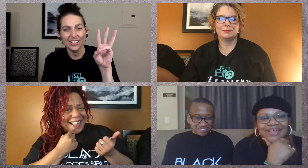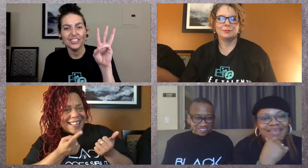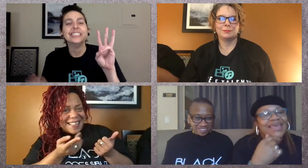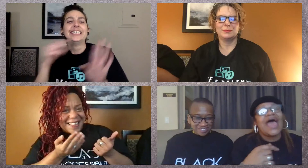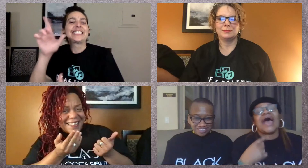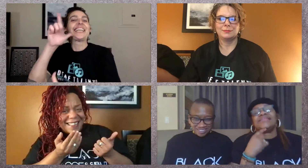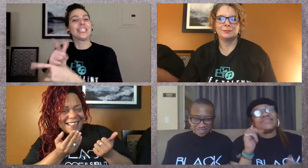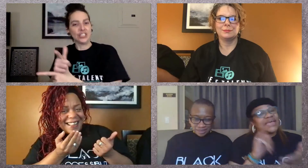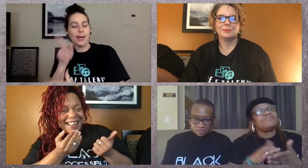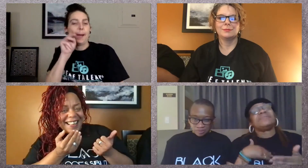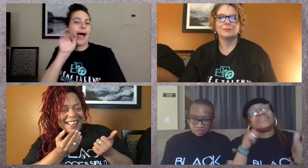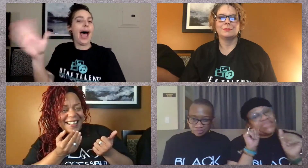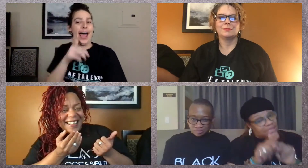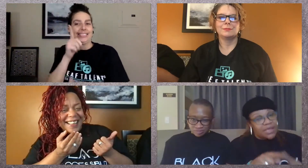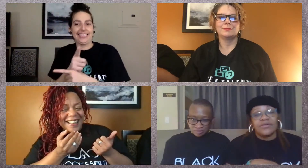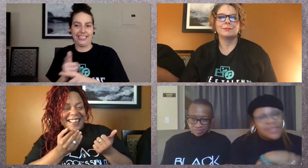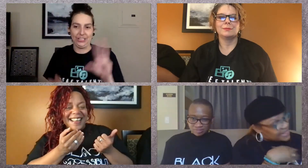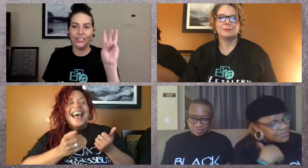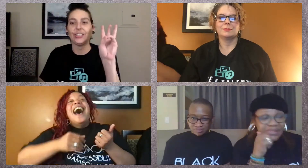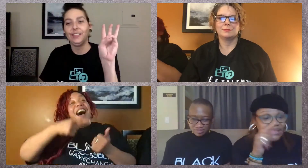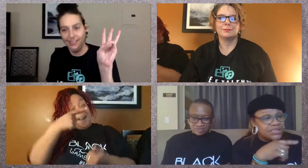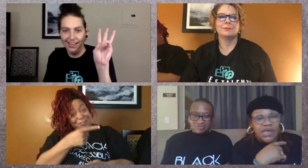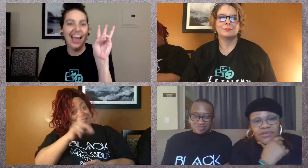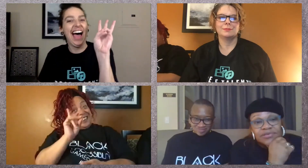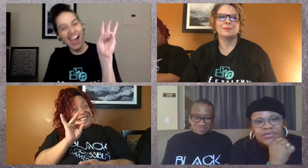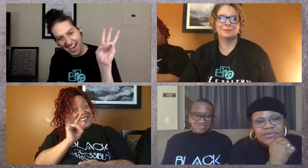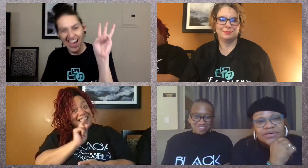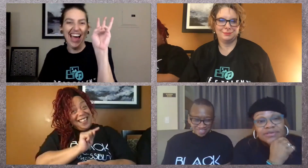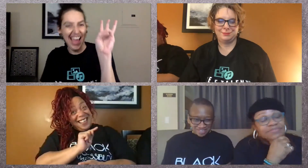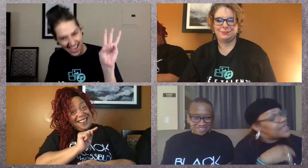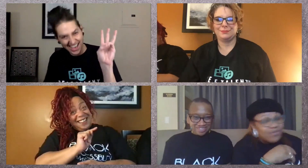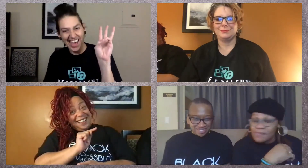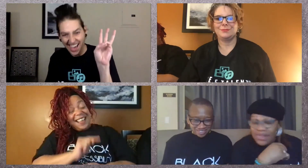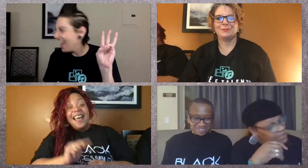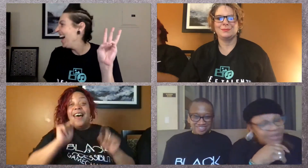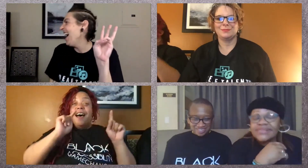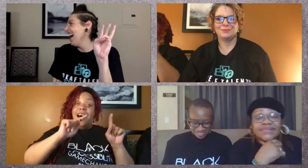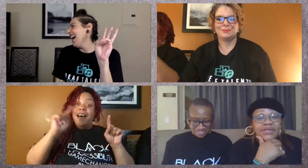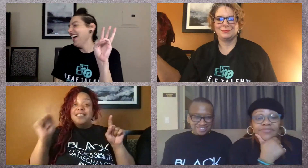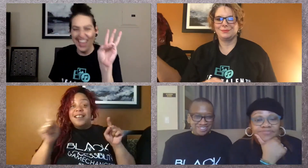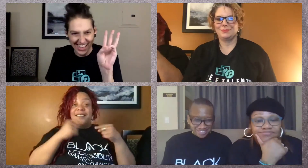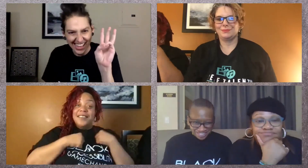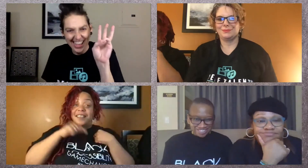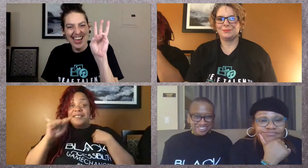who else? Who else? My sister.